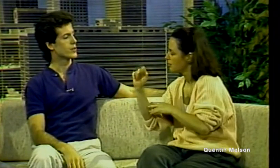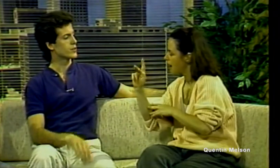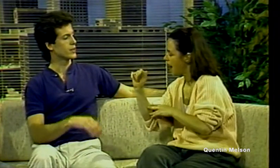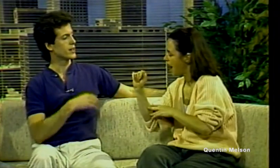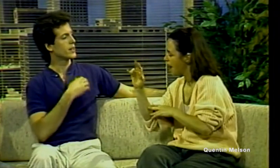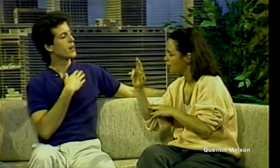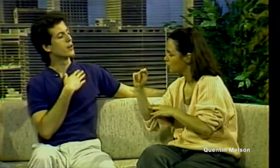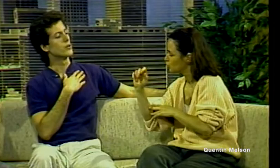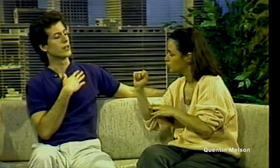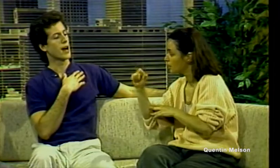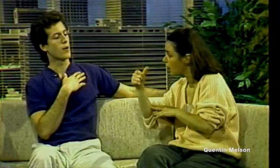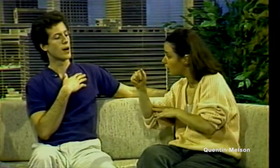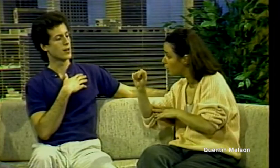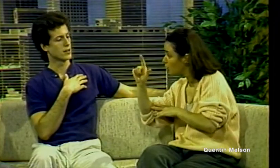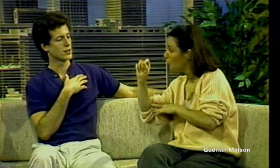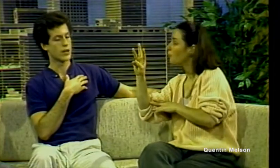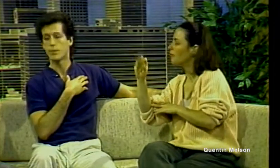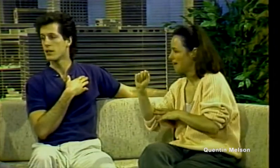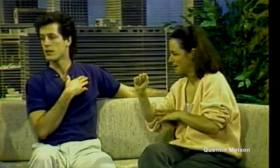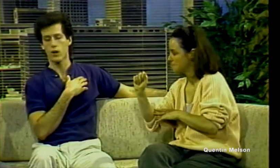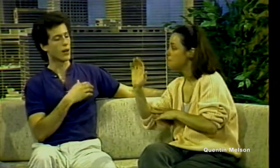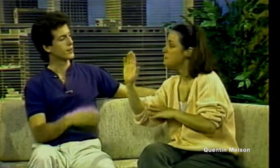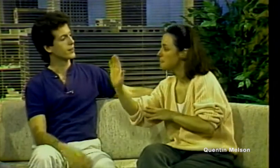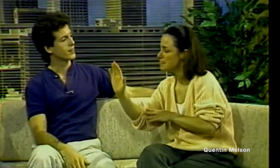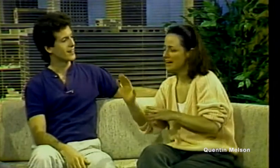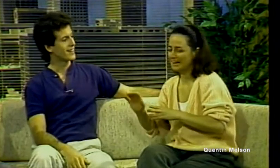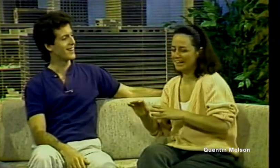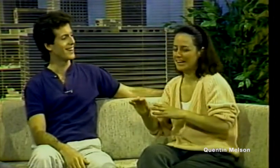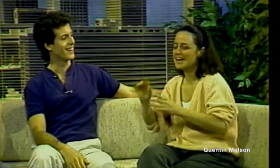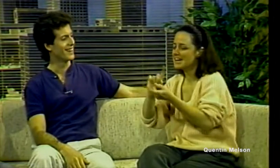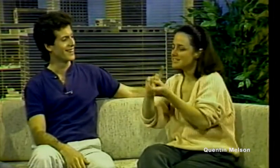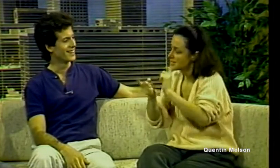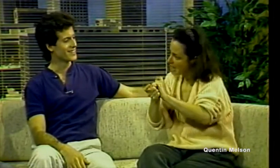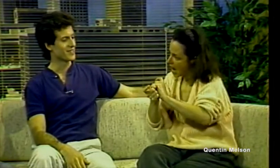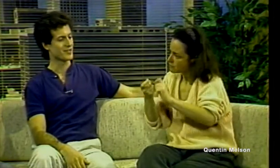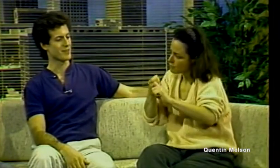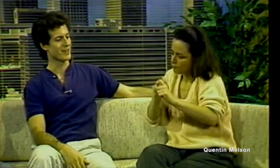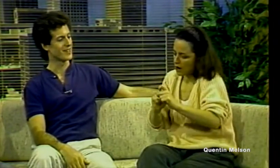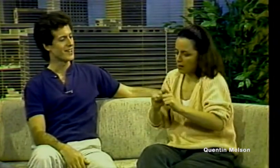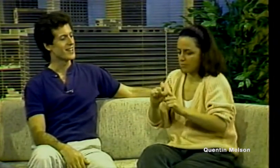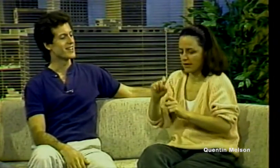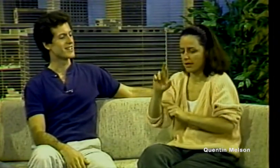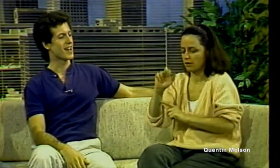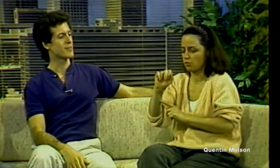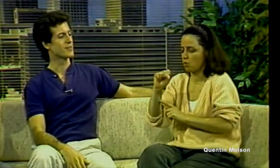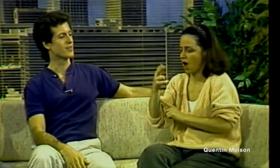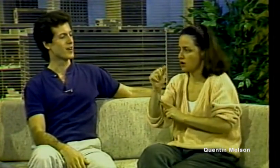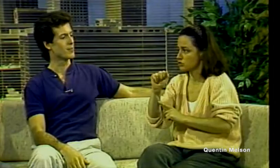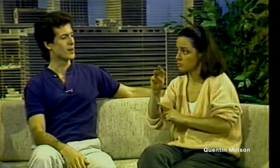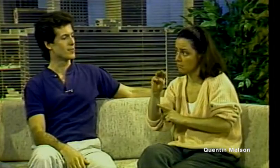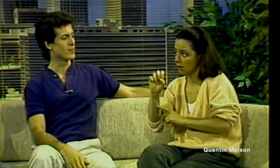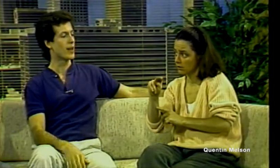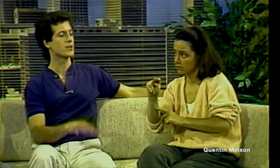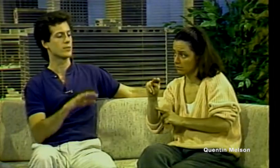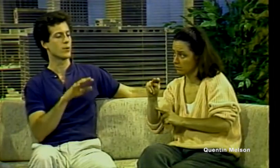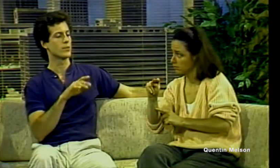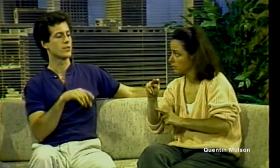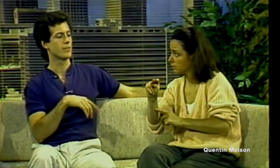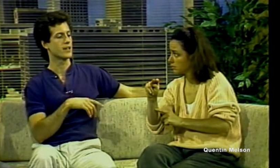Ryunosuke Akutagawa, a Japanese author. Tough to spell. It's adapted from, well, that was what was the basis